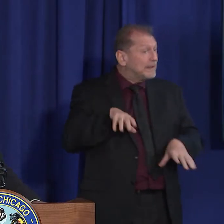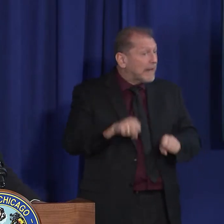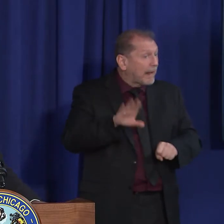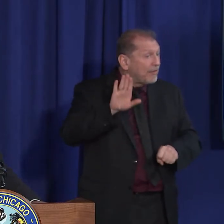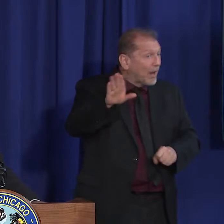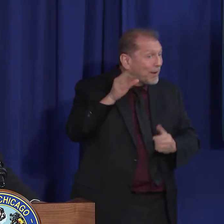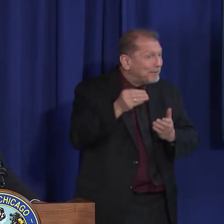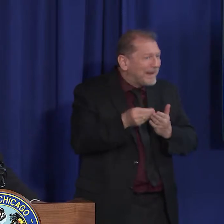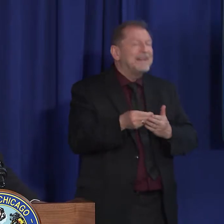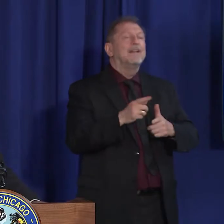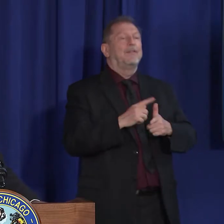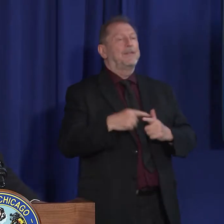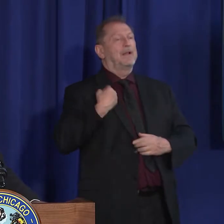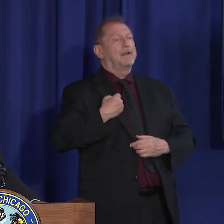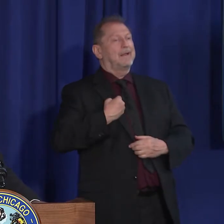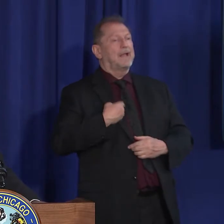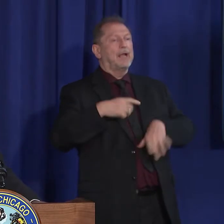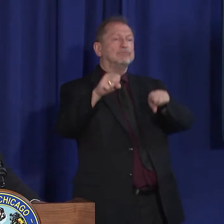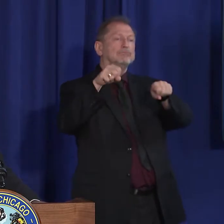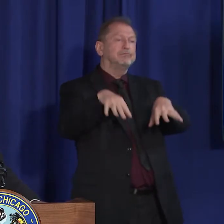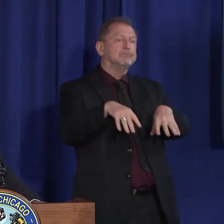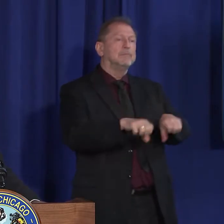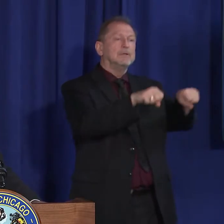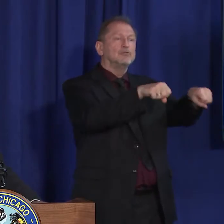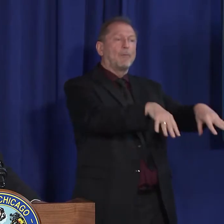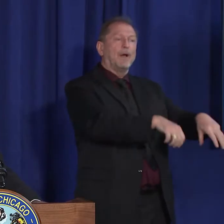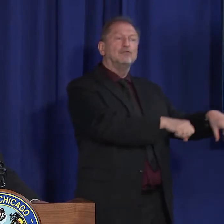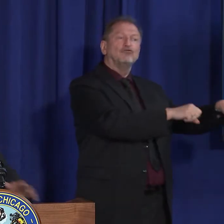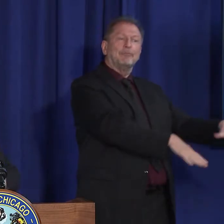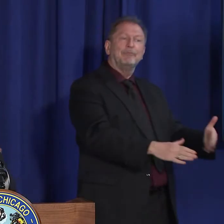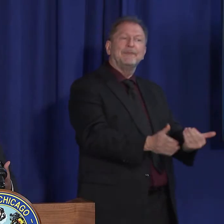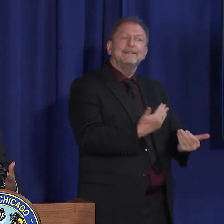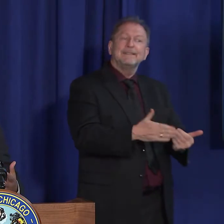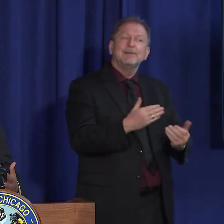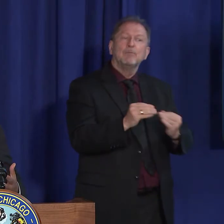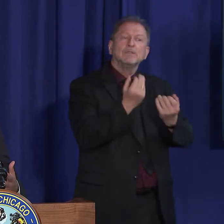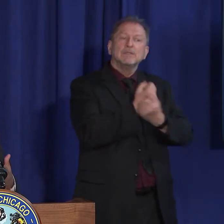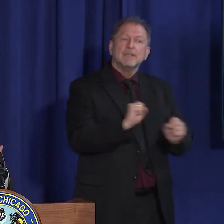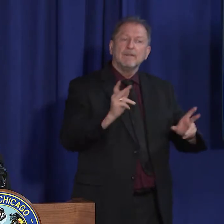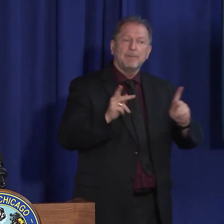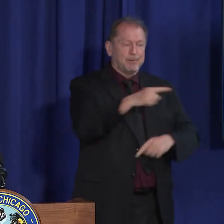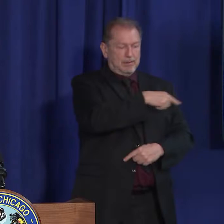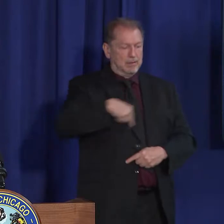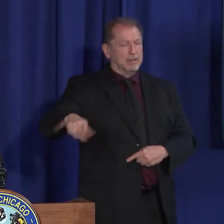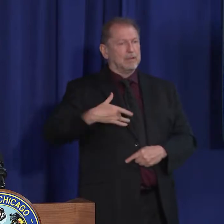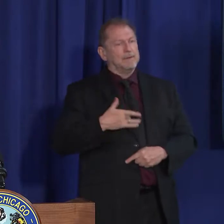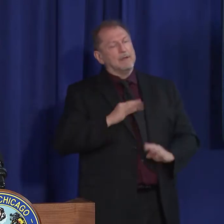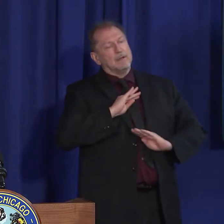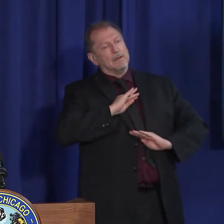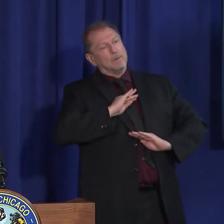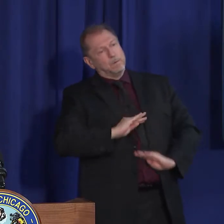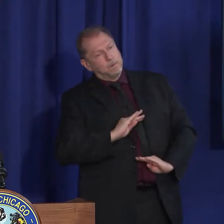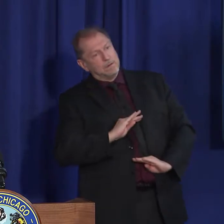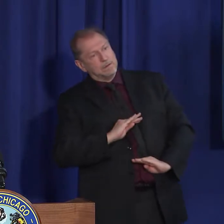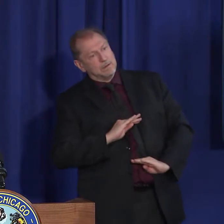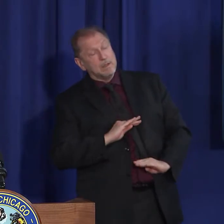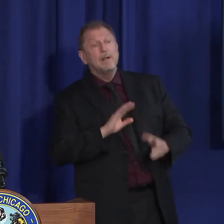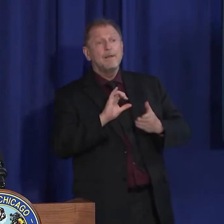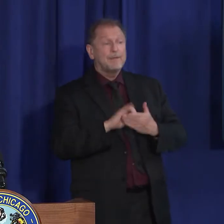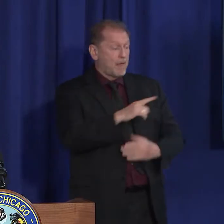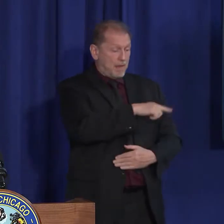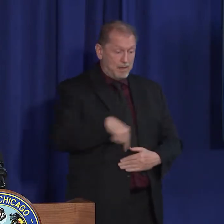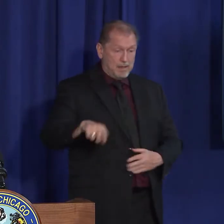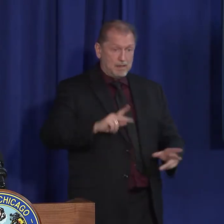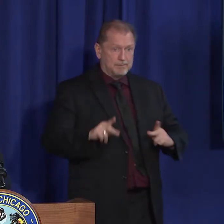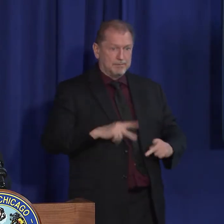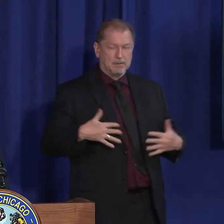profit motive isn't looking at the data, but more to the point, isn't reflective of the lived experience of people in our